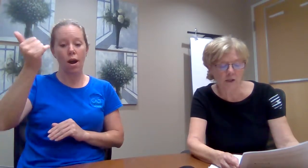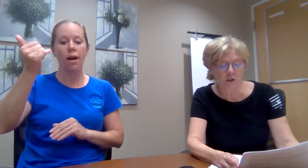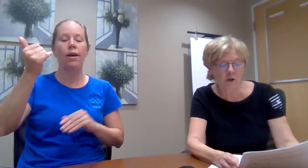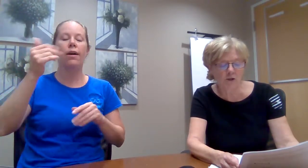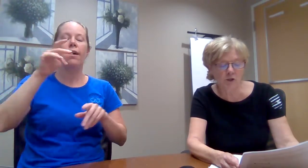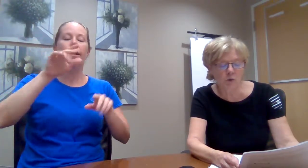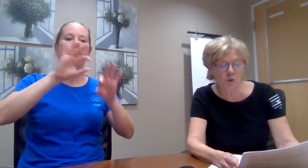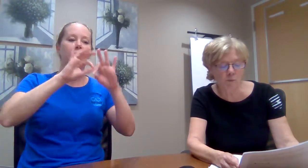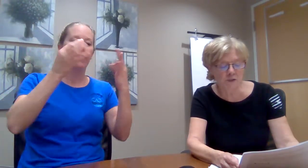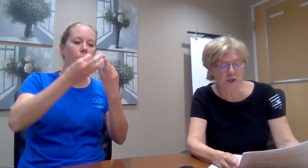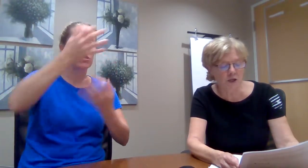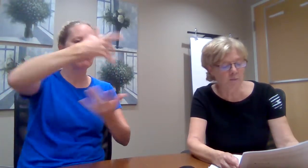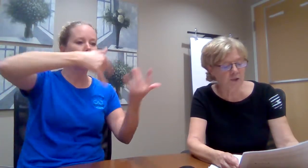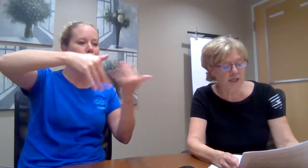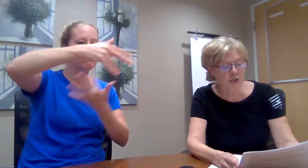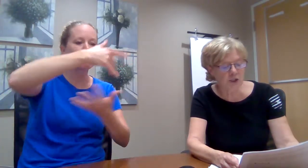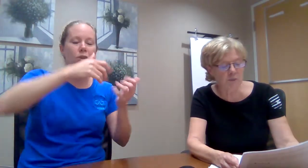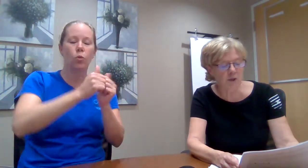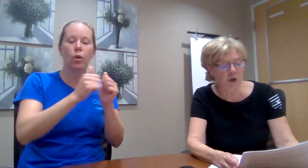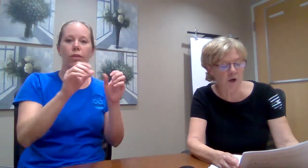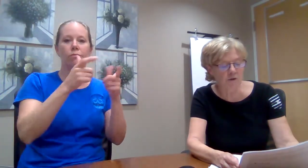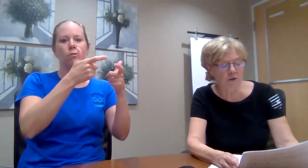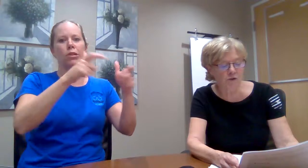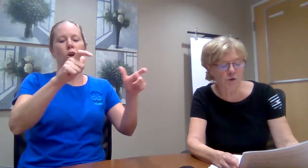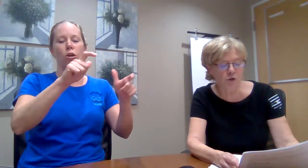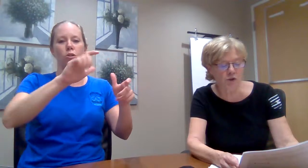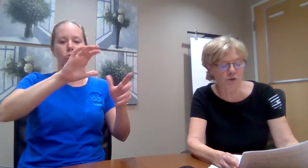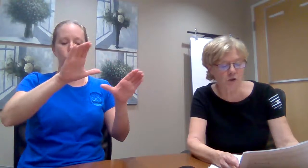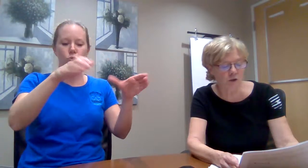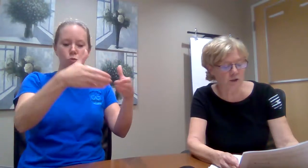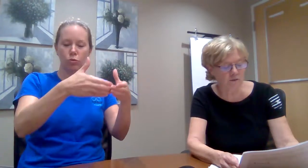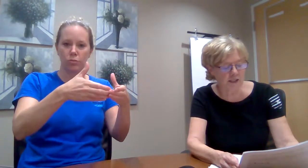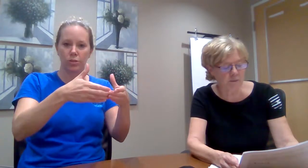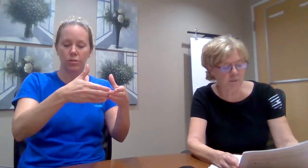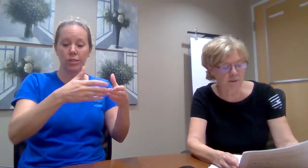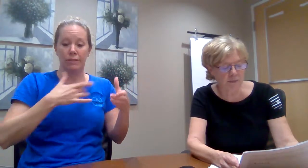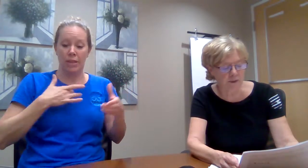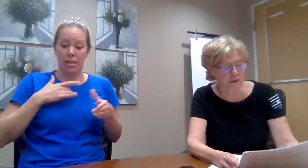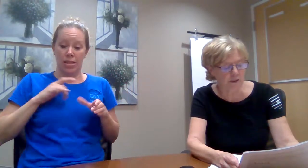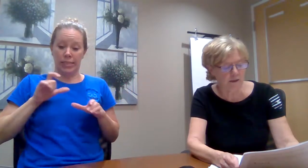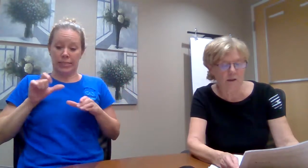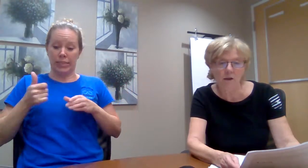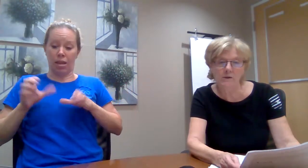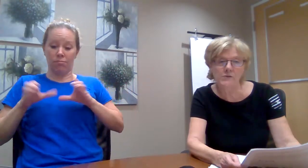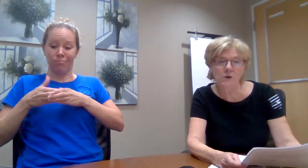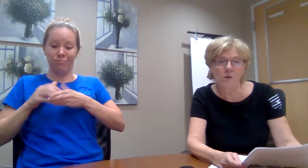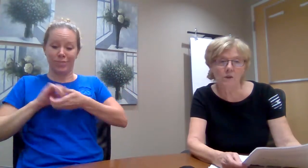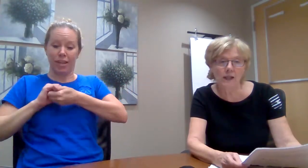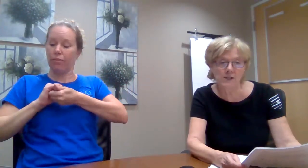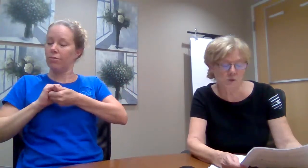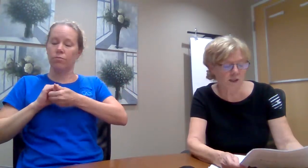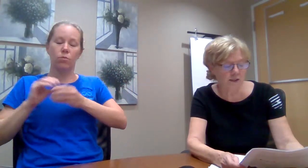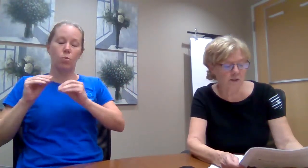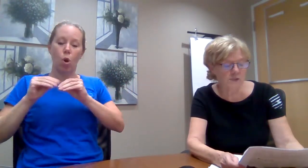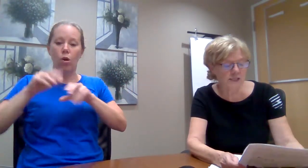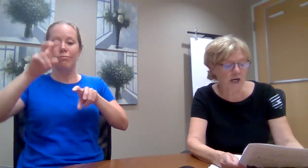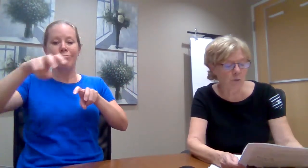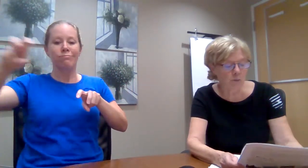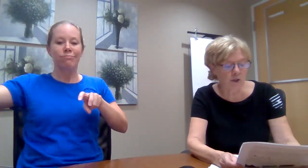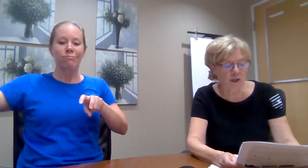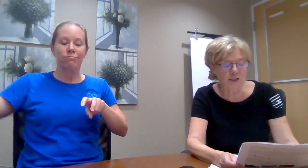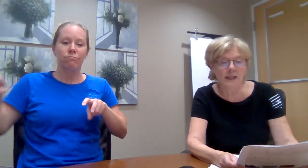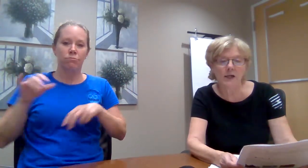members, larger groups, and potentially beyond their social circle of 10 people. Also, last week, there